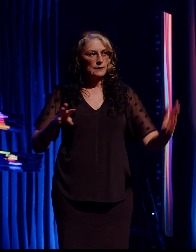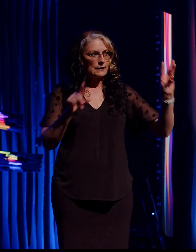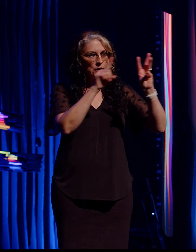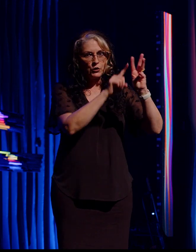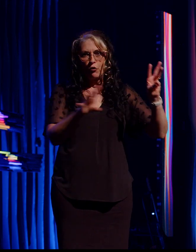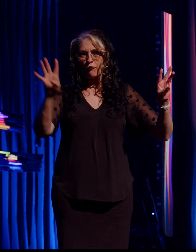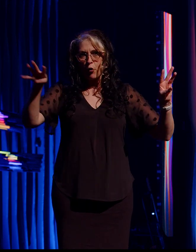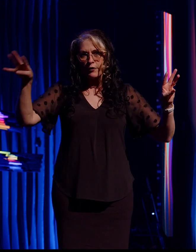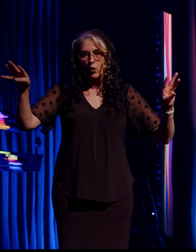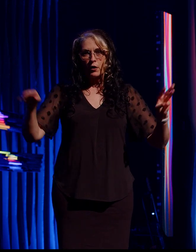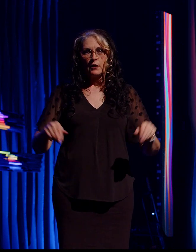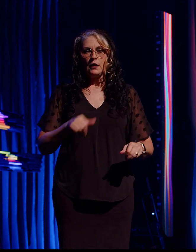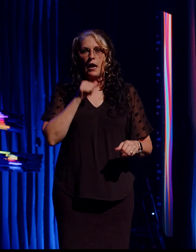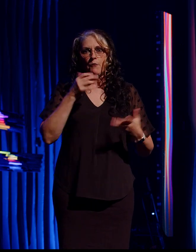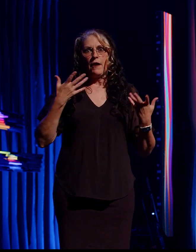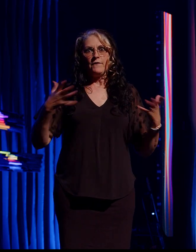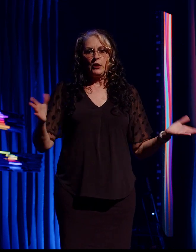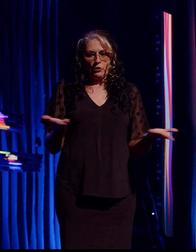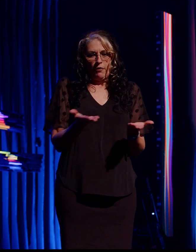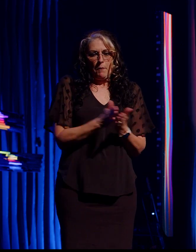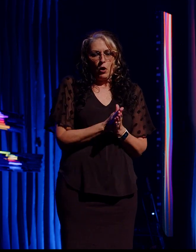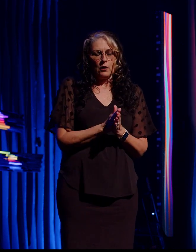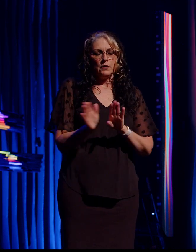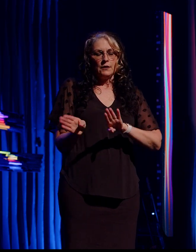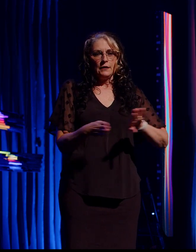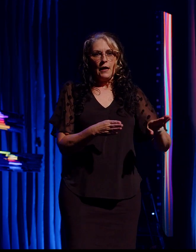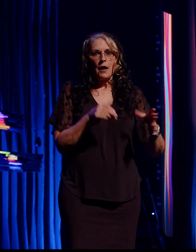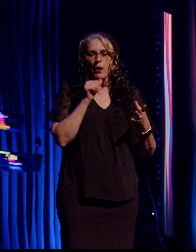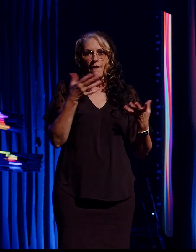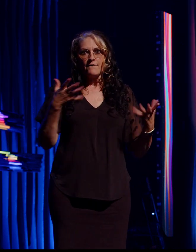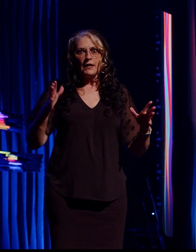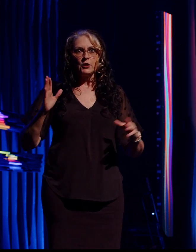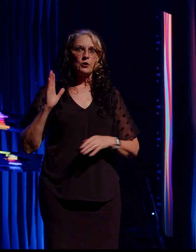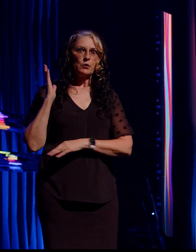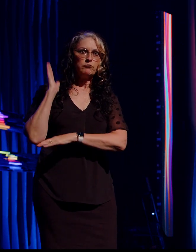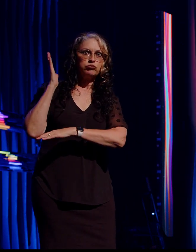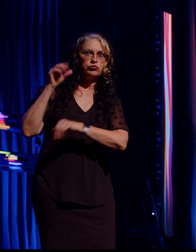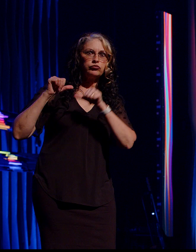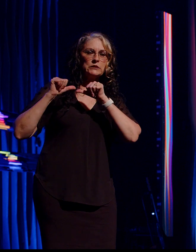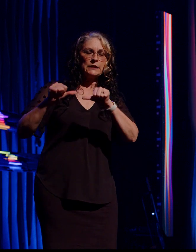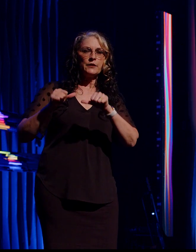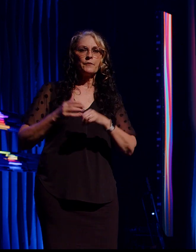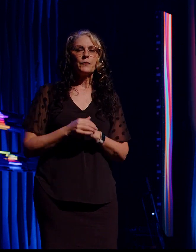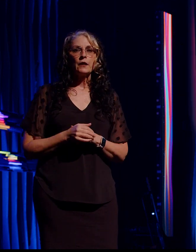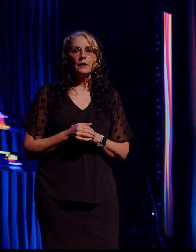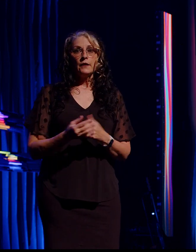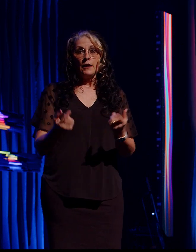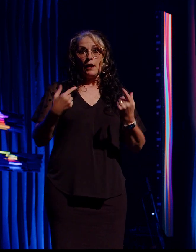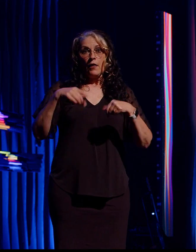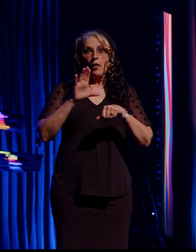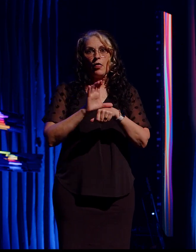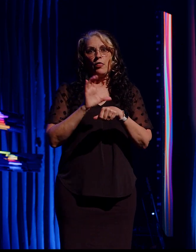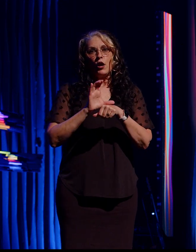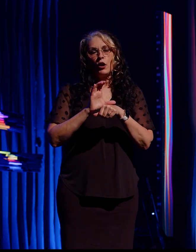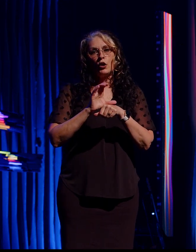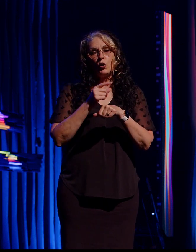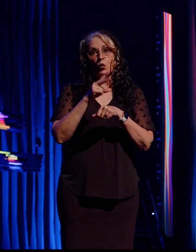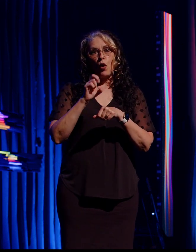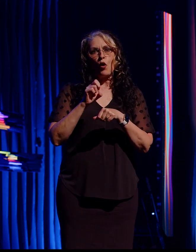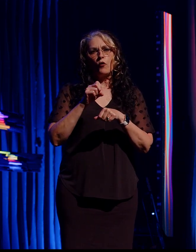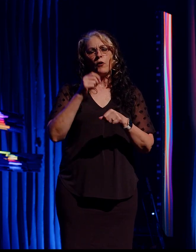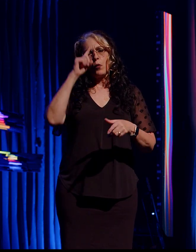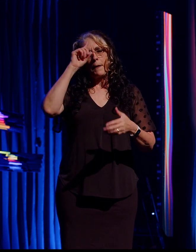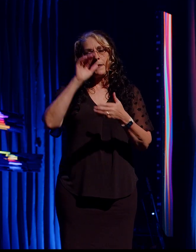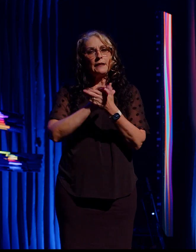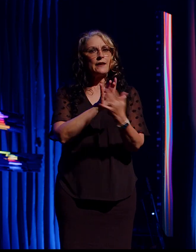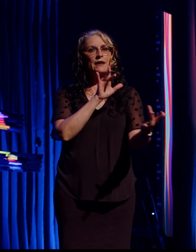Pastor Joe Hobbs said this. I'm not done. I'm closing the book. We're done. You know, when you cut the Grove bleeds outreach. And we're not